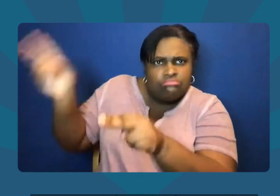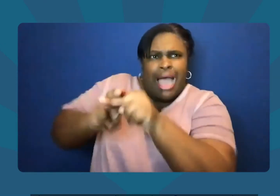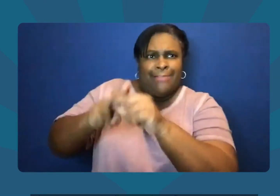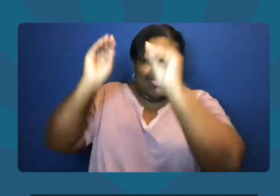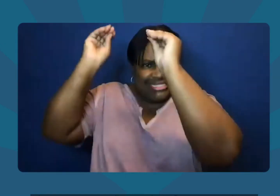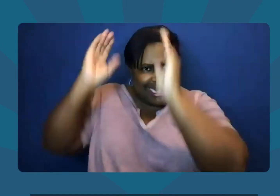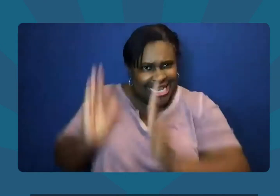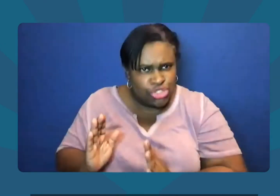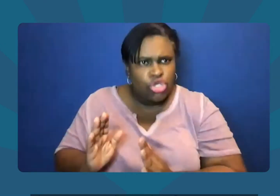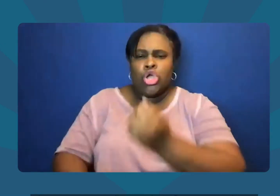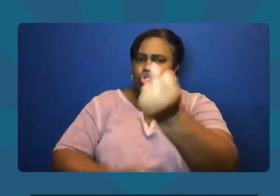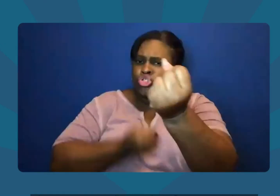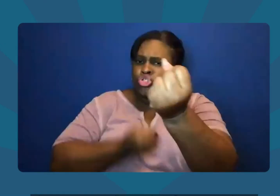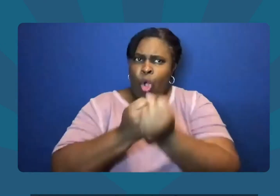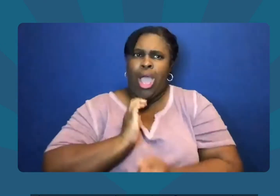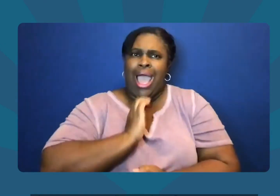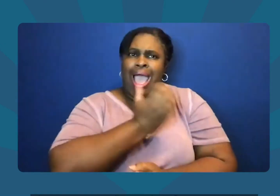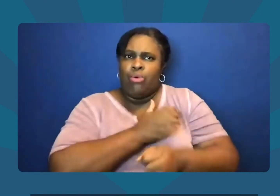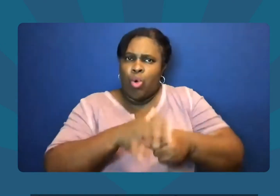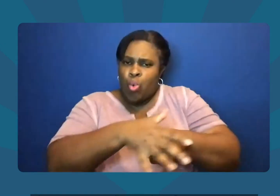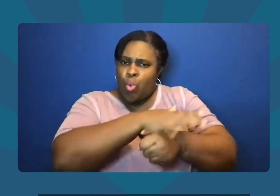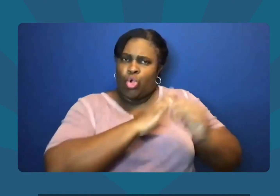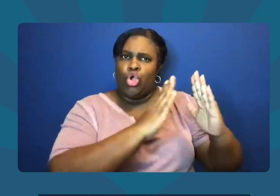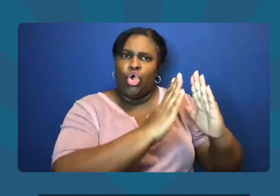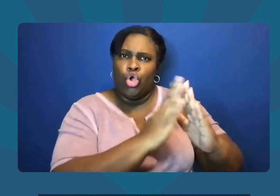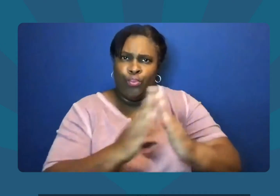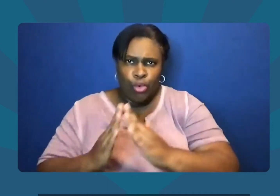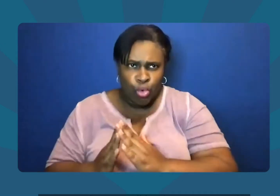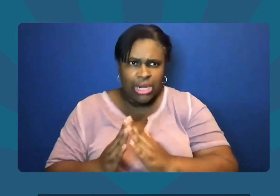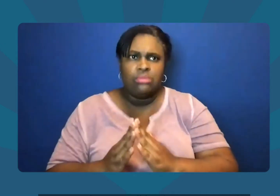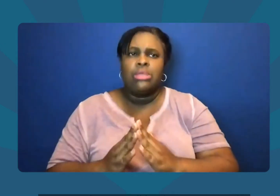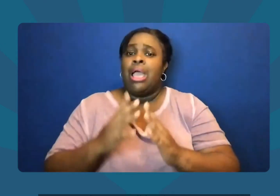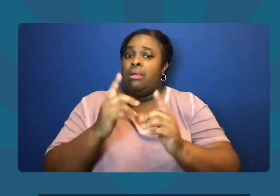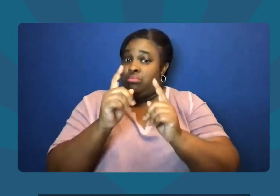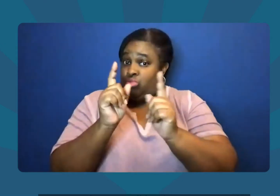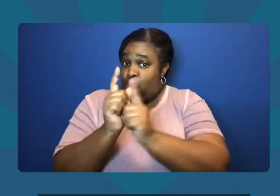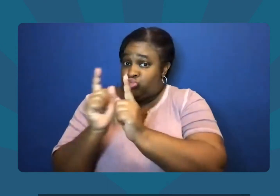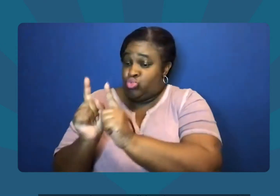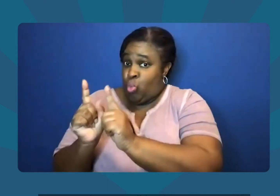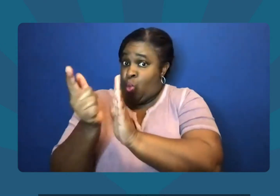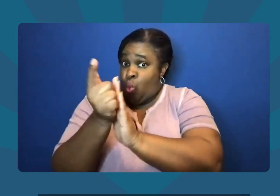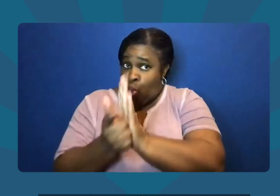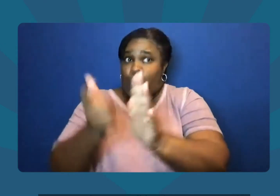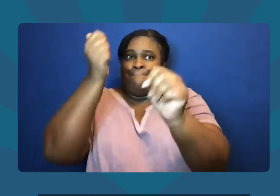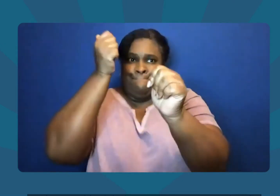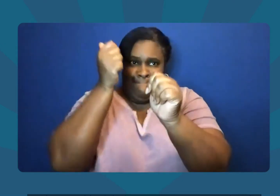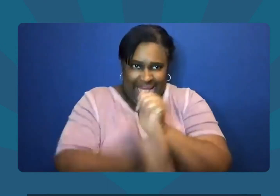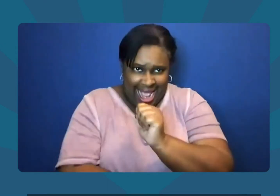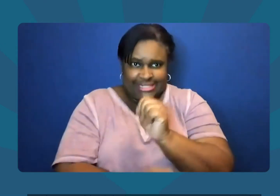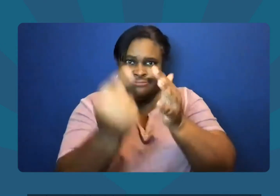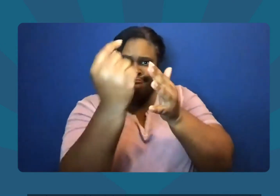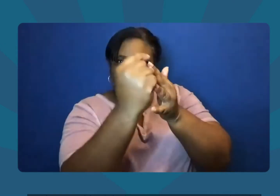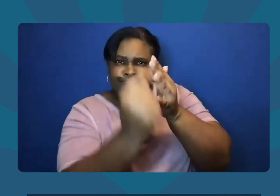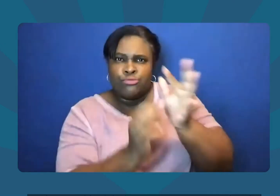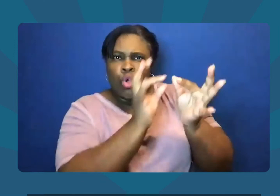I have supported pay raises for our teachers, supported our small business community, and